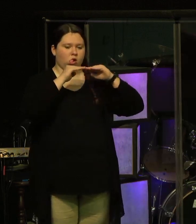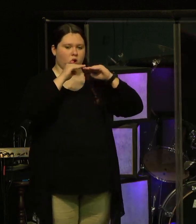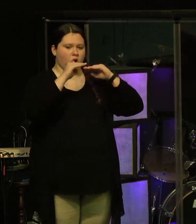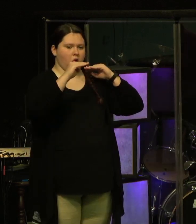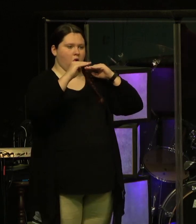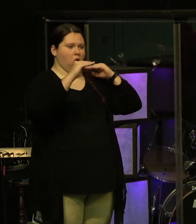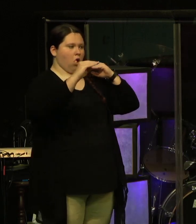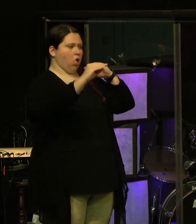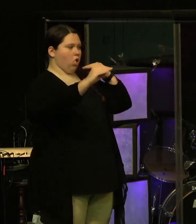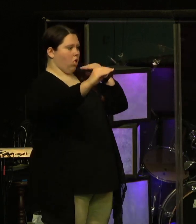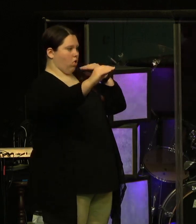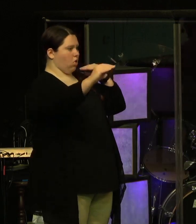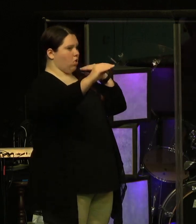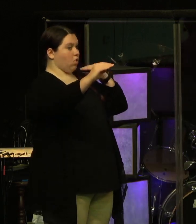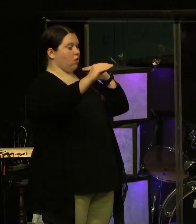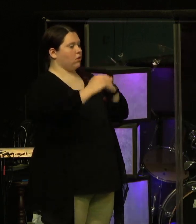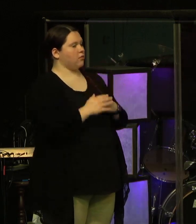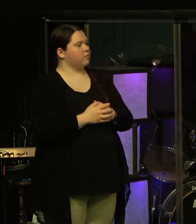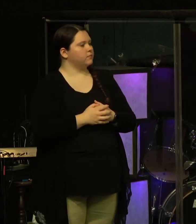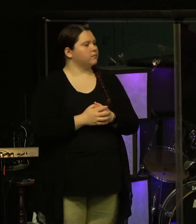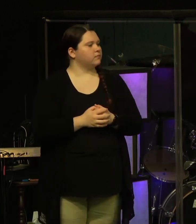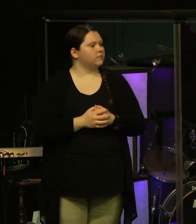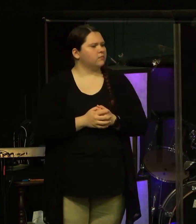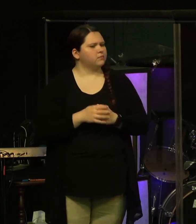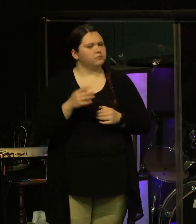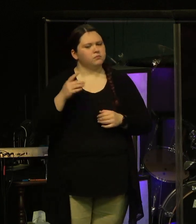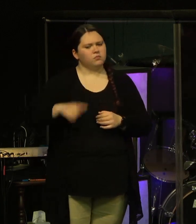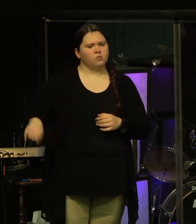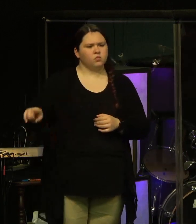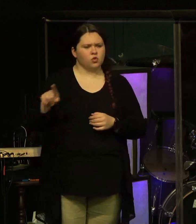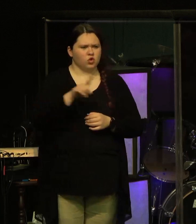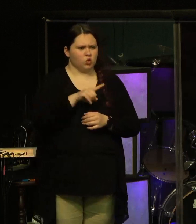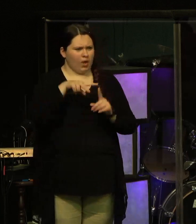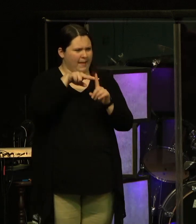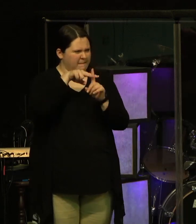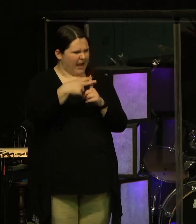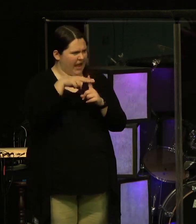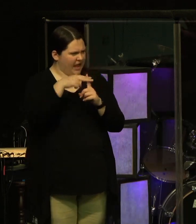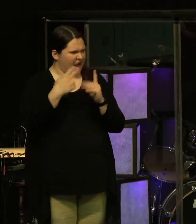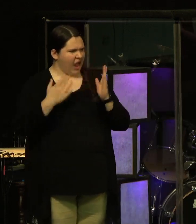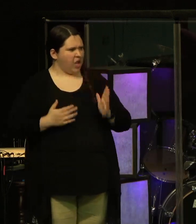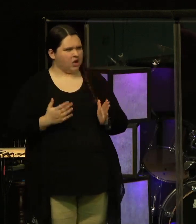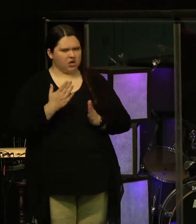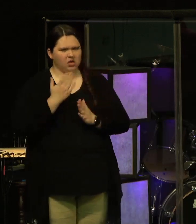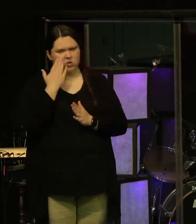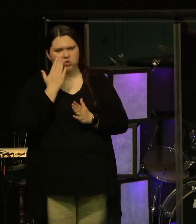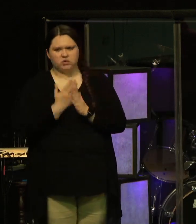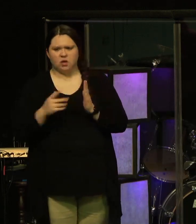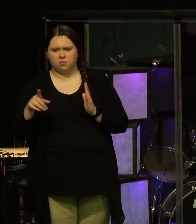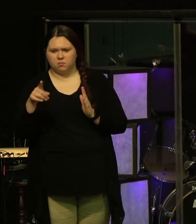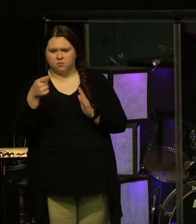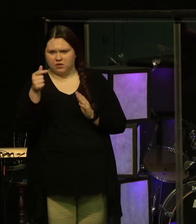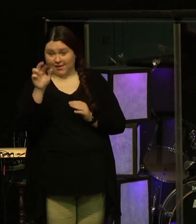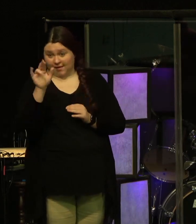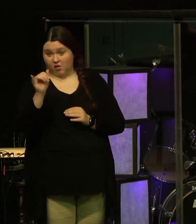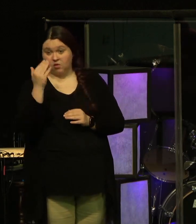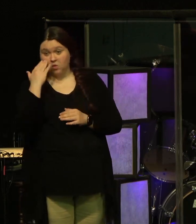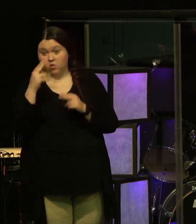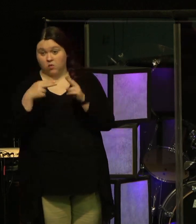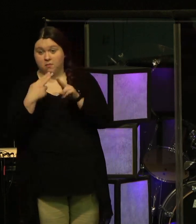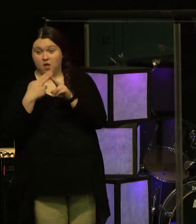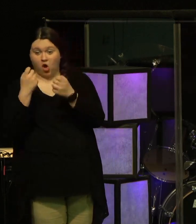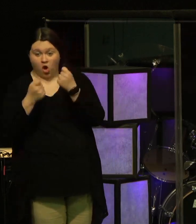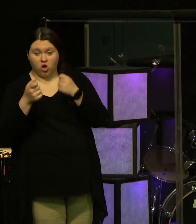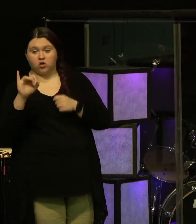In fact, you guys, anybody a mechanic in here? I know we got some. Brother Gary knows about car